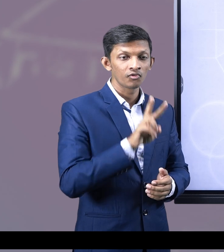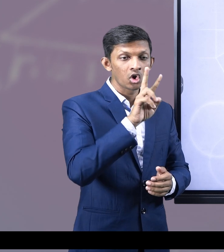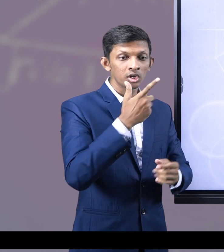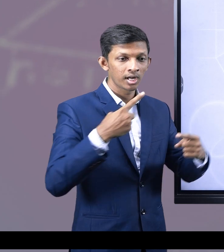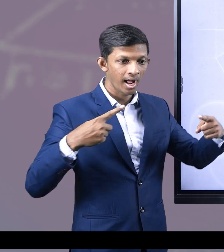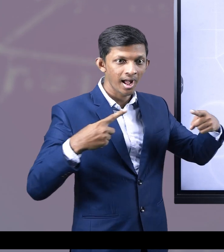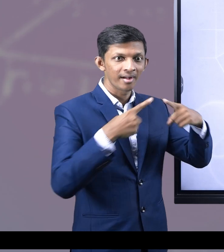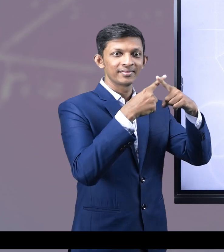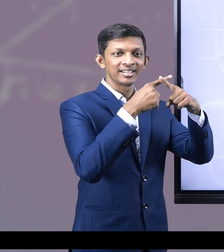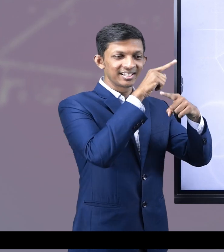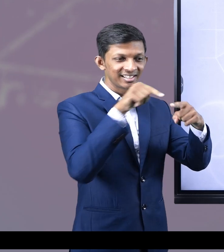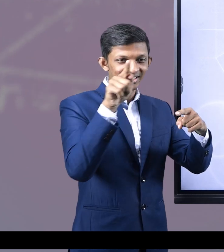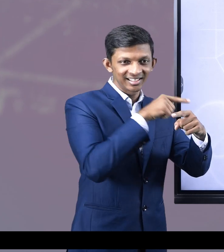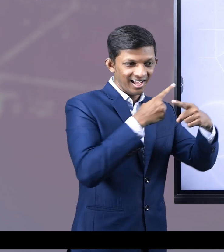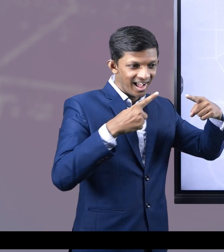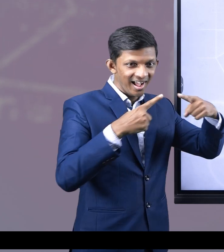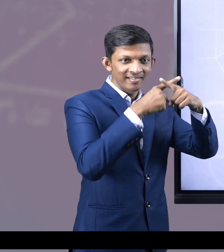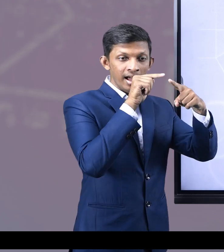and vertically opposite angles.